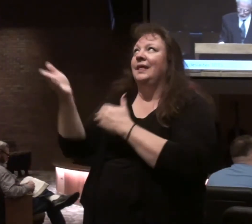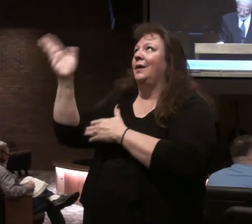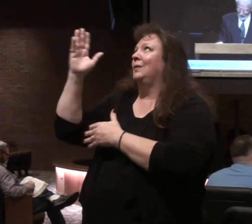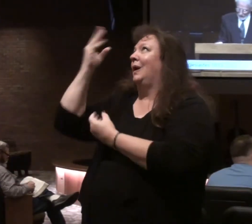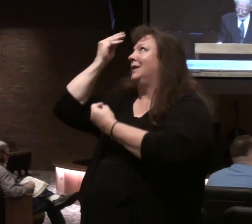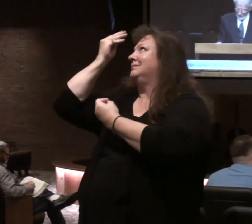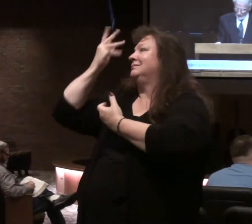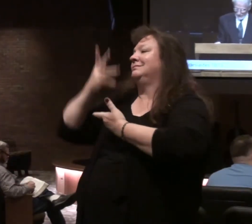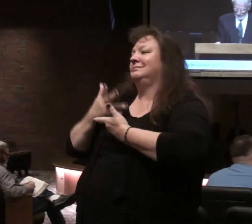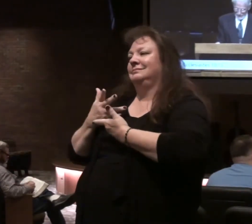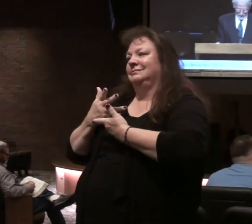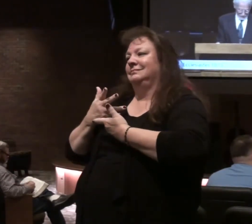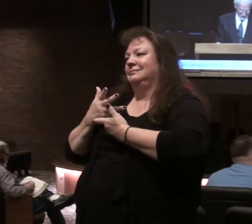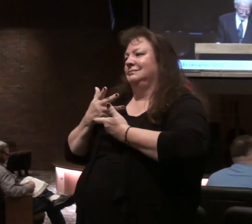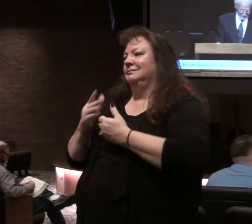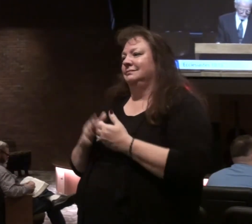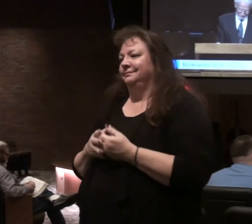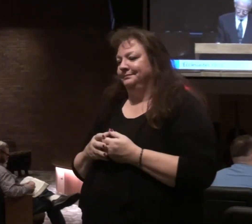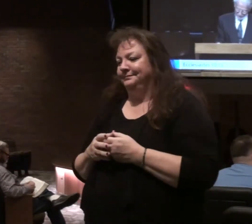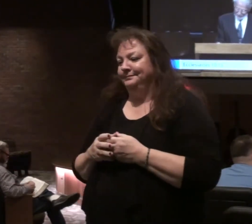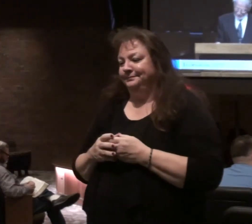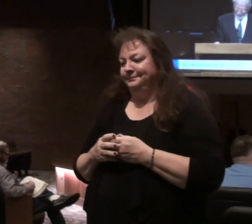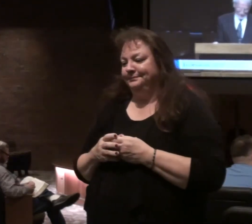revelation God gives.